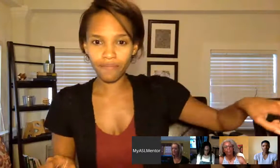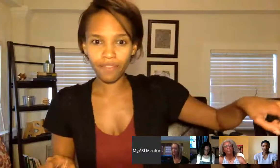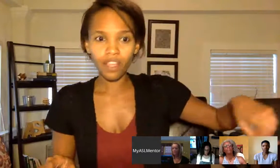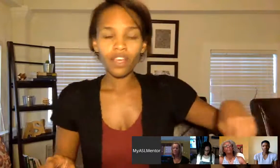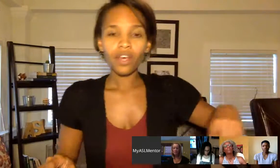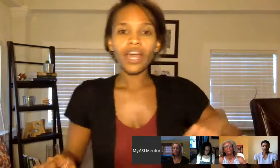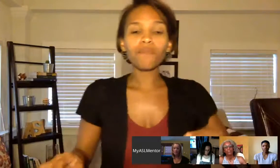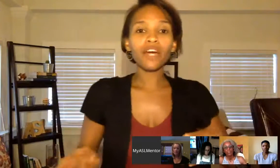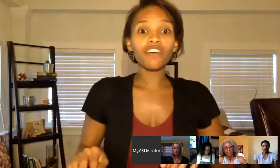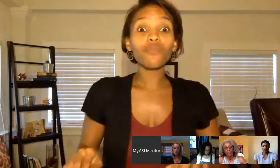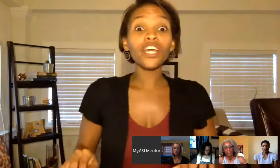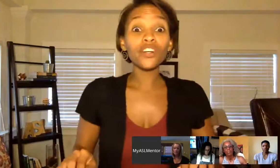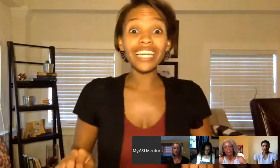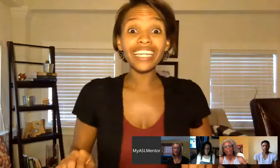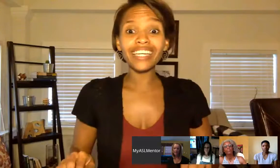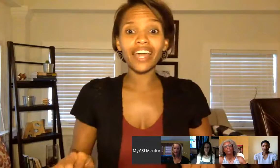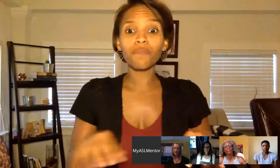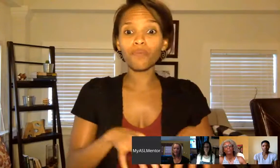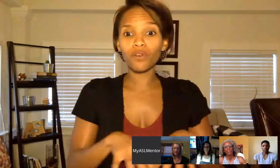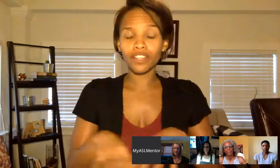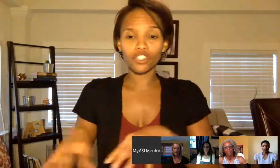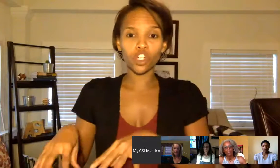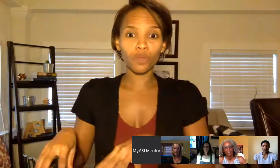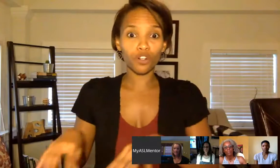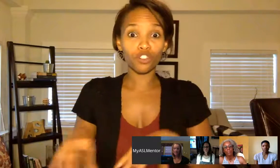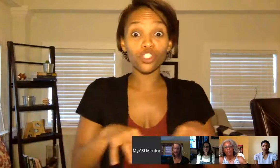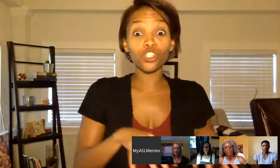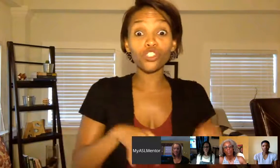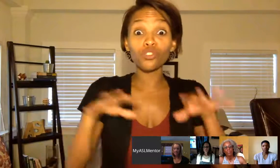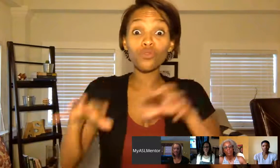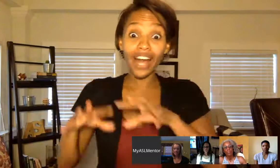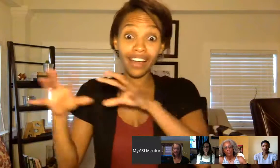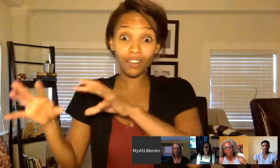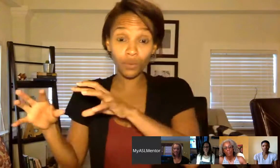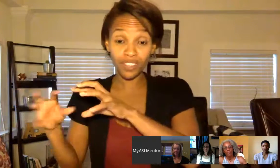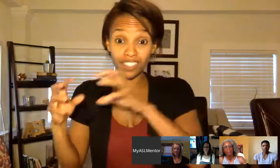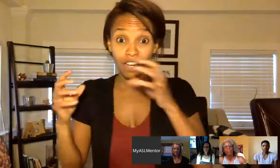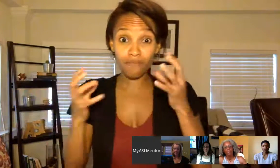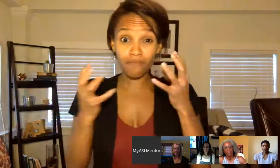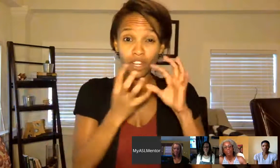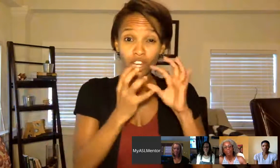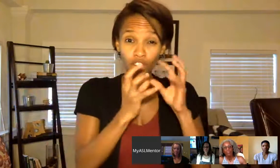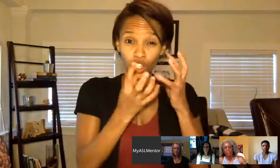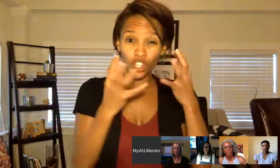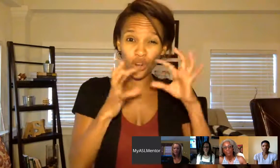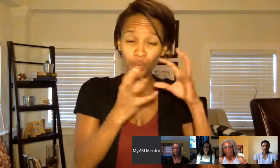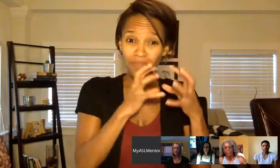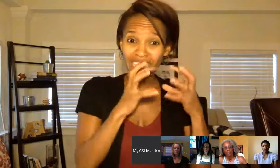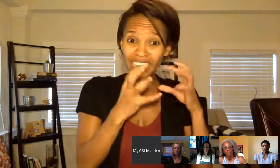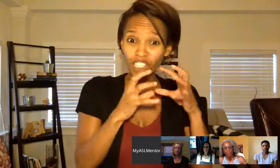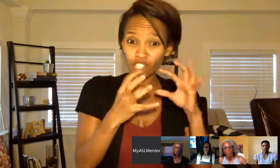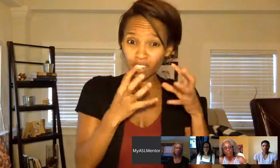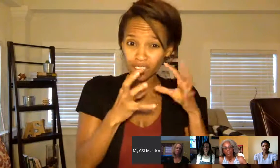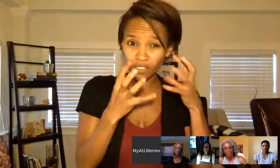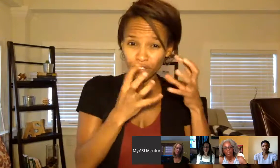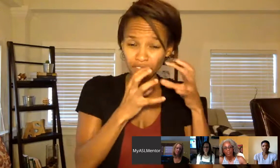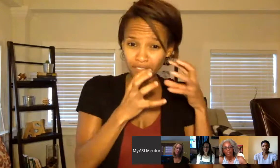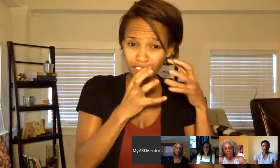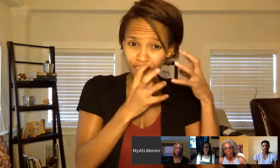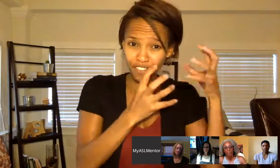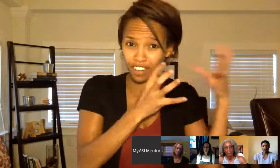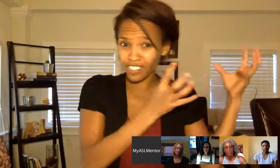that. But if we are incapable as interpreters to do that with some, you know, meaty chunks